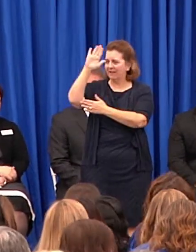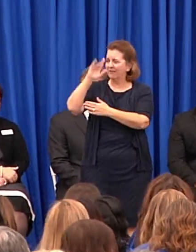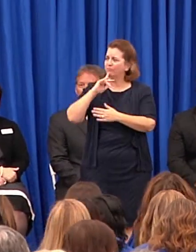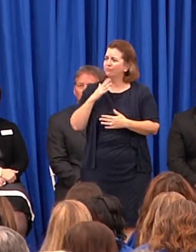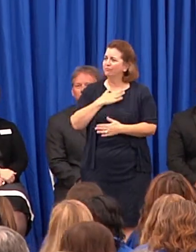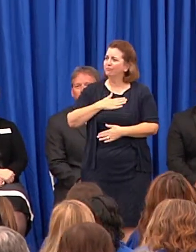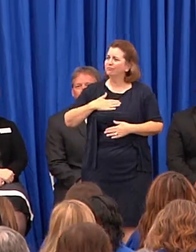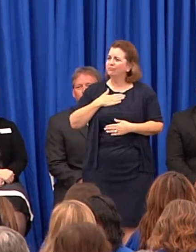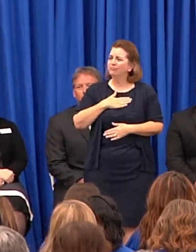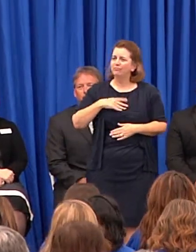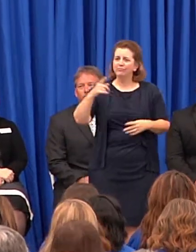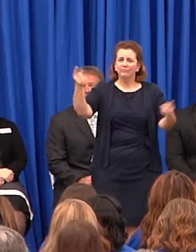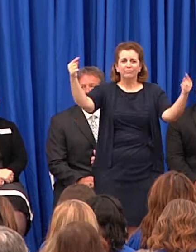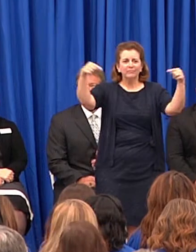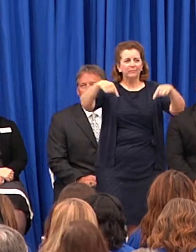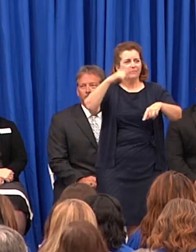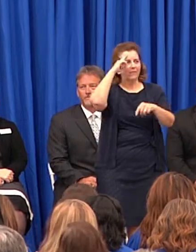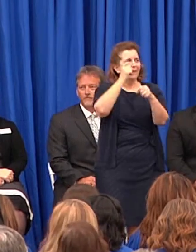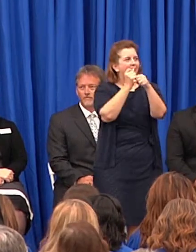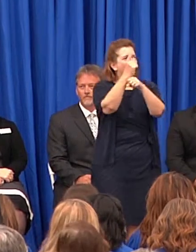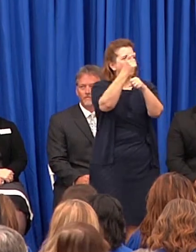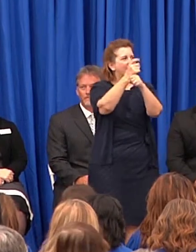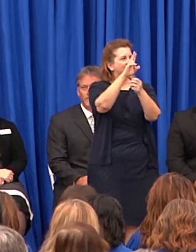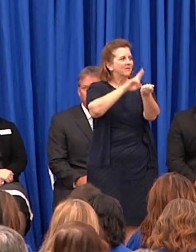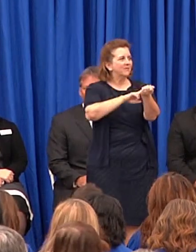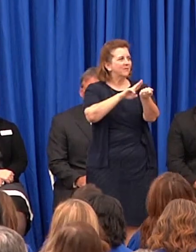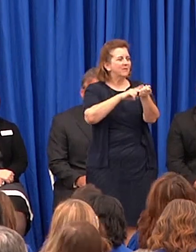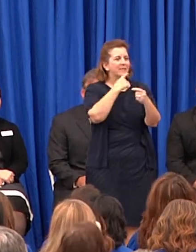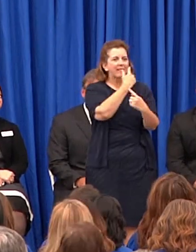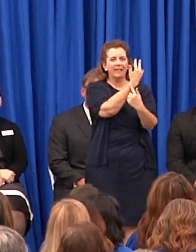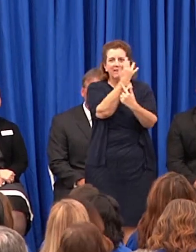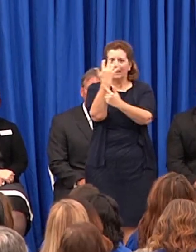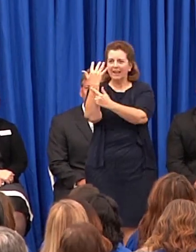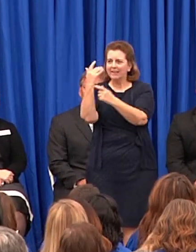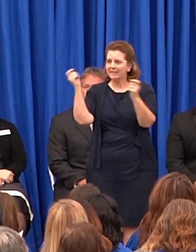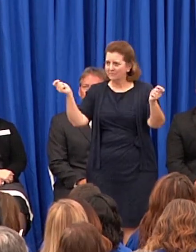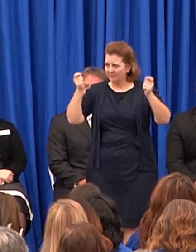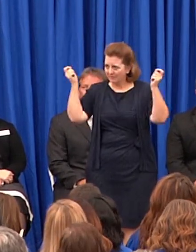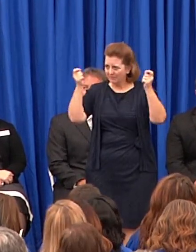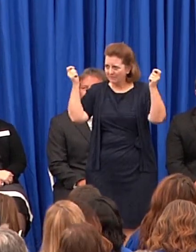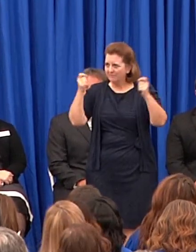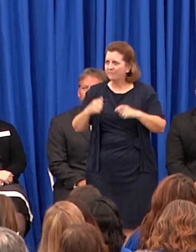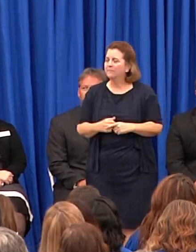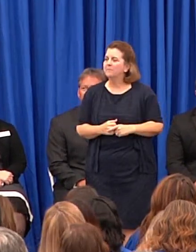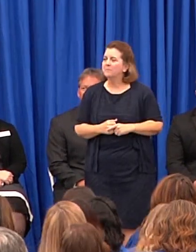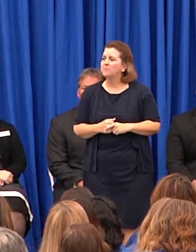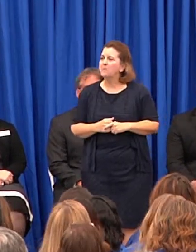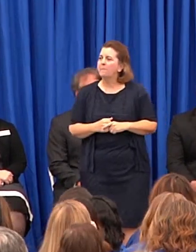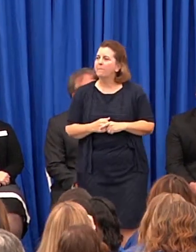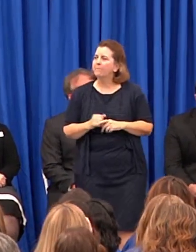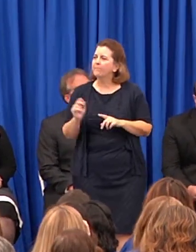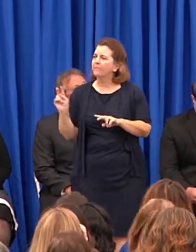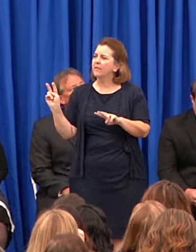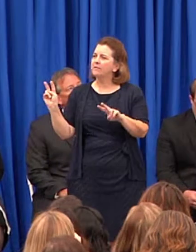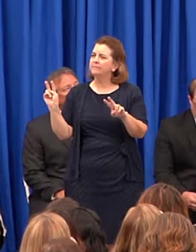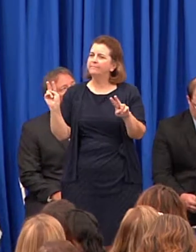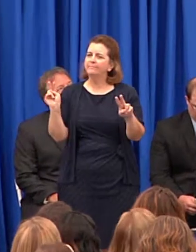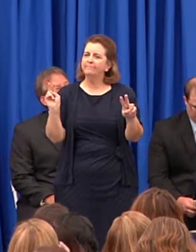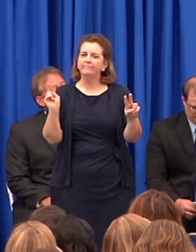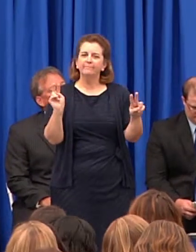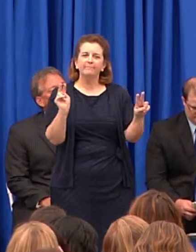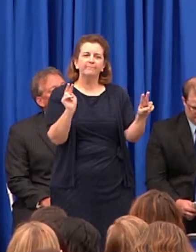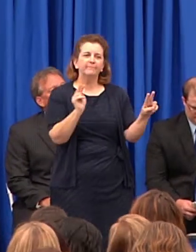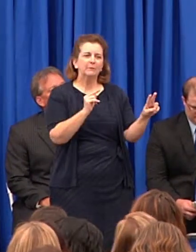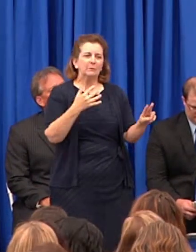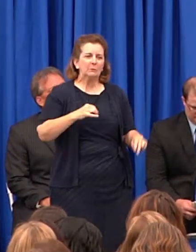have joined us for our annual nursing candlelight ceremony. As I look around, I think there is so much to be proud of